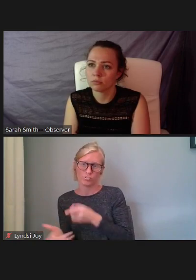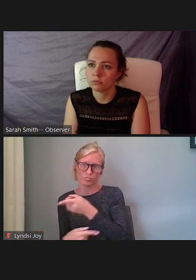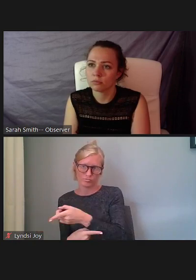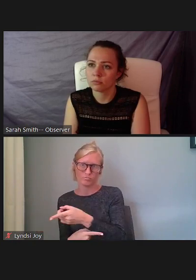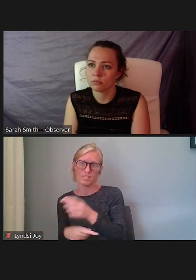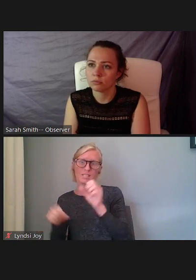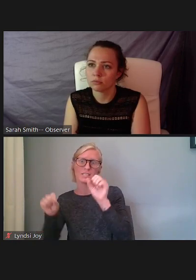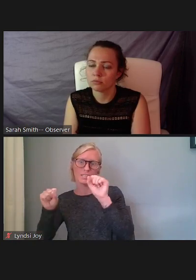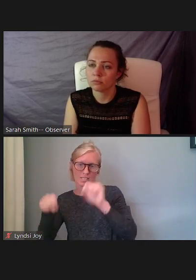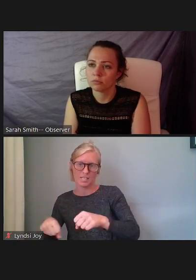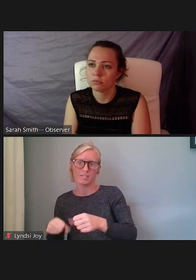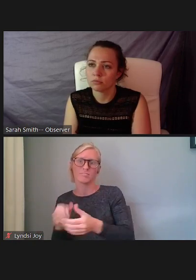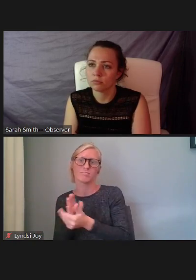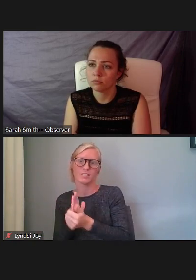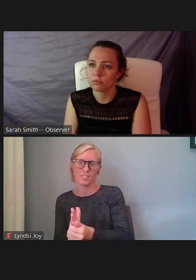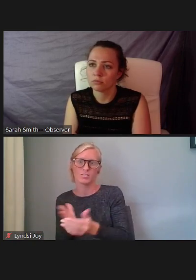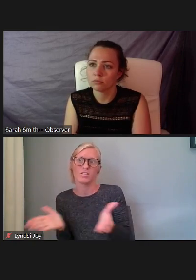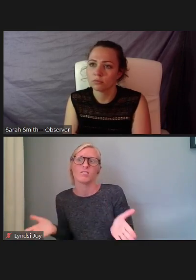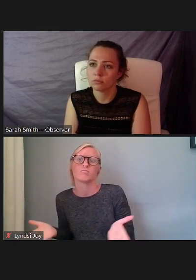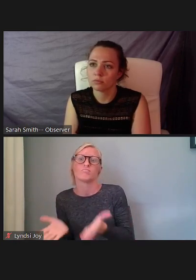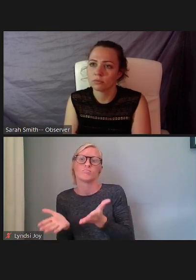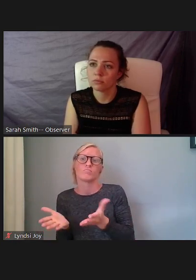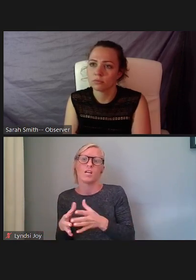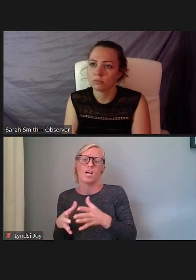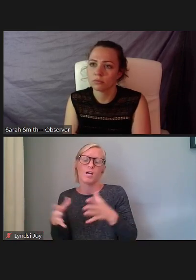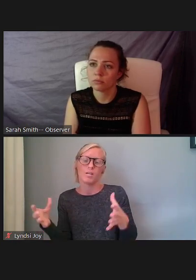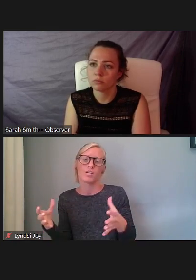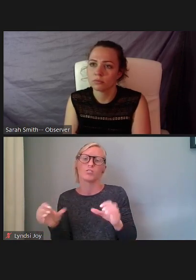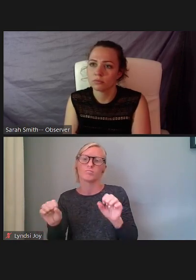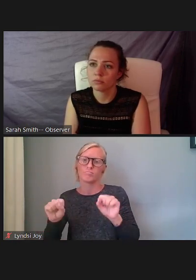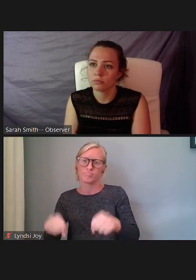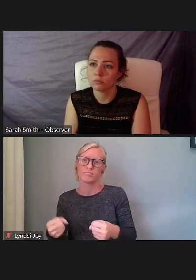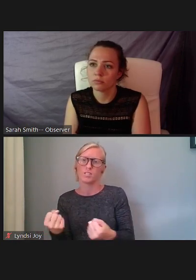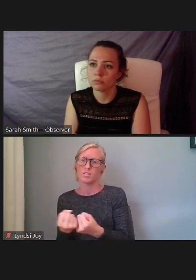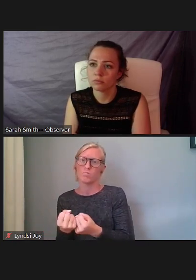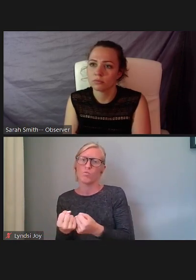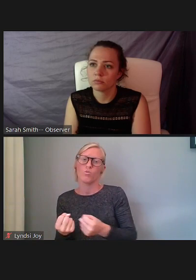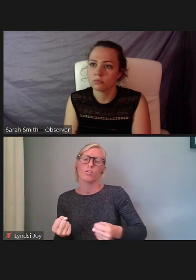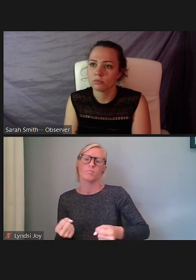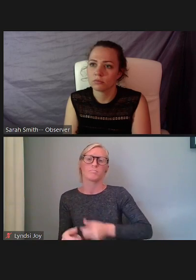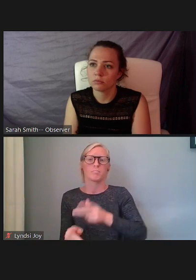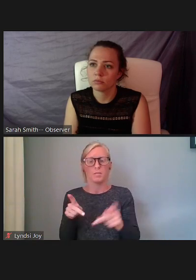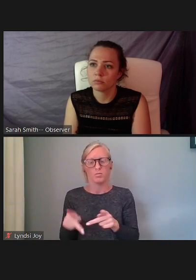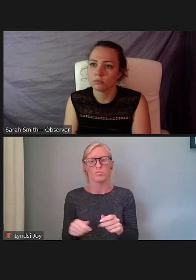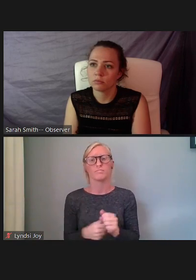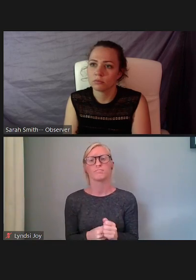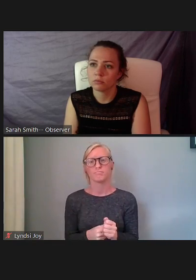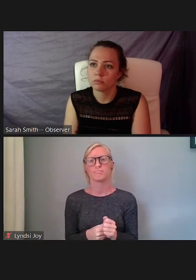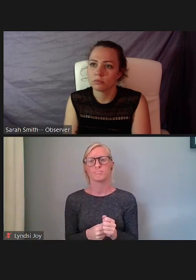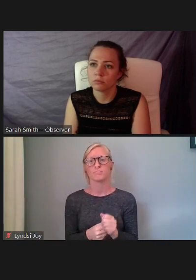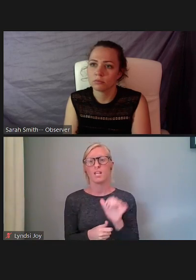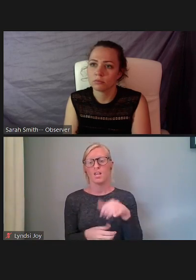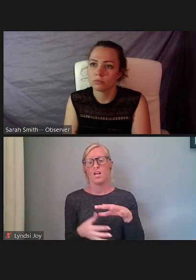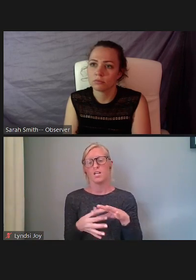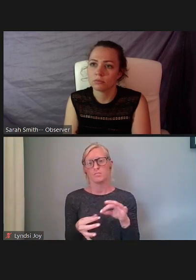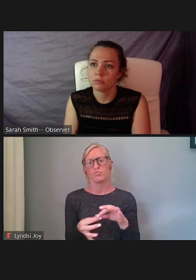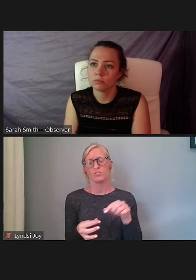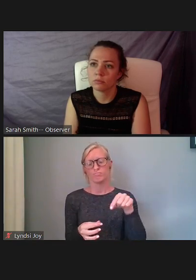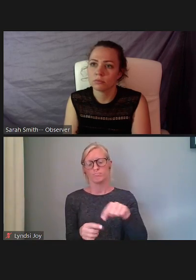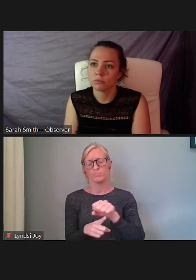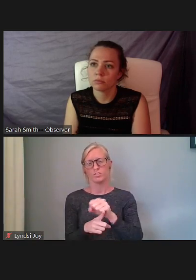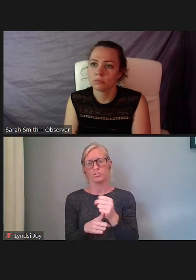to respond to people at this time. So those are some of the messages to think about in this scenario.